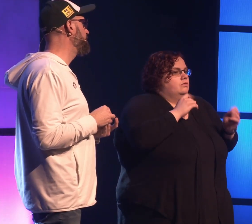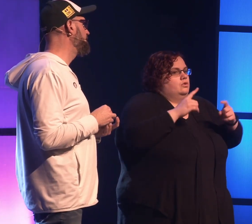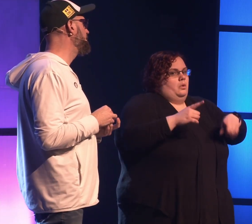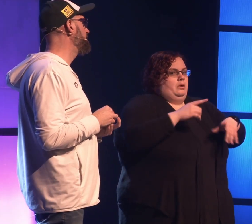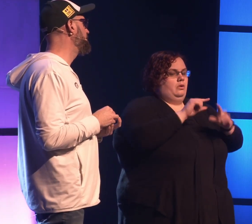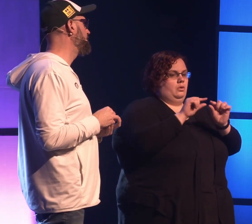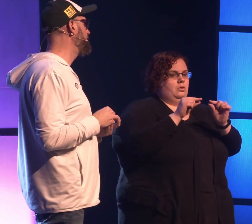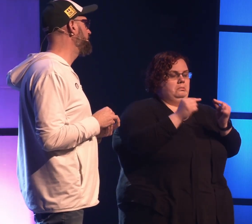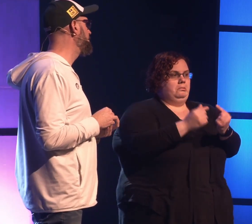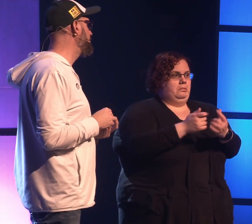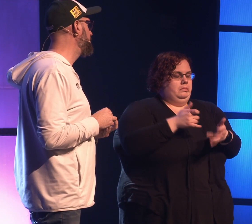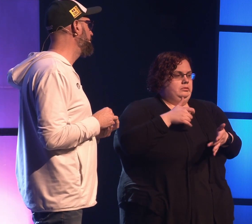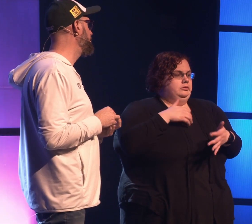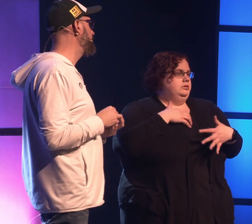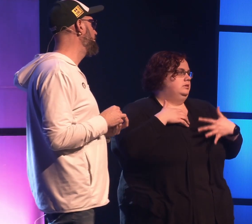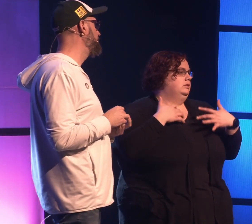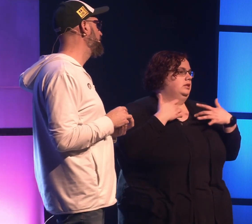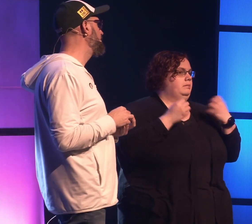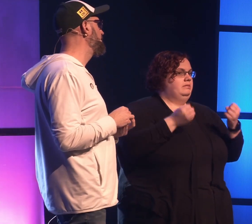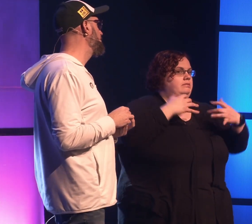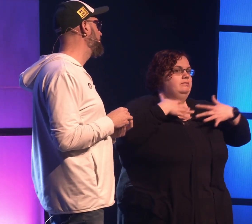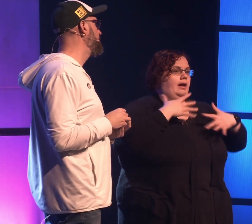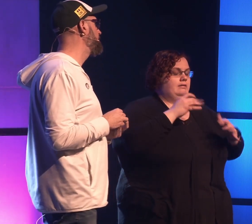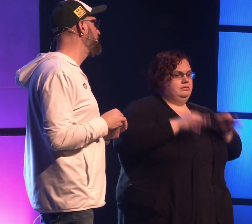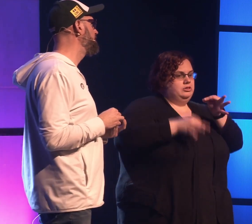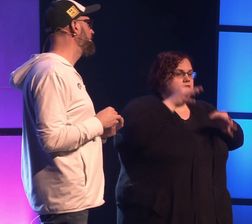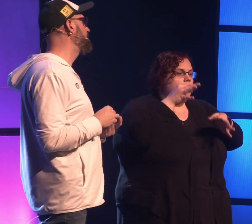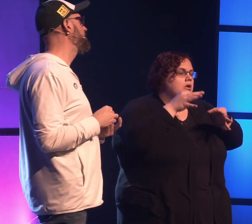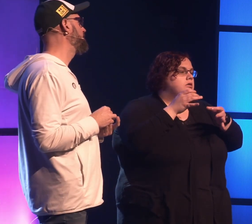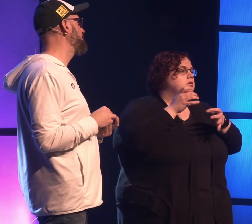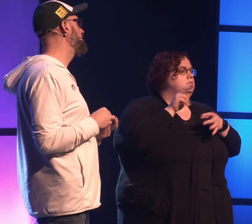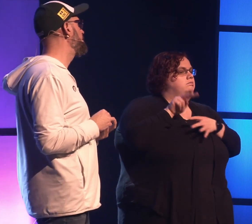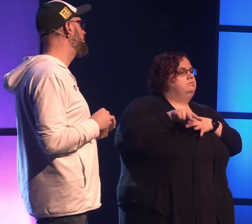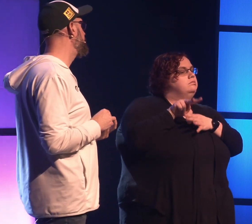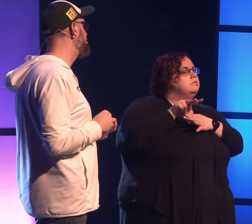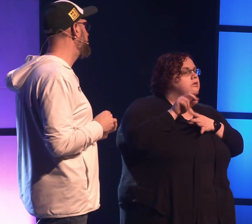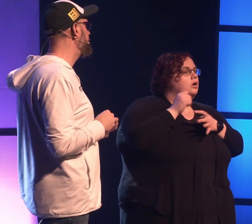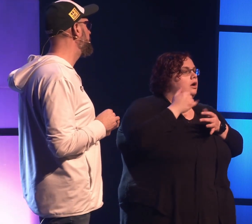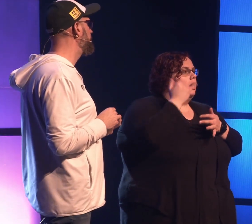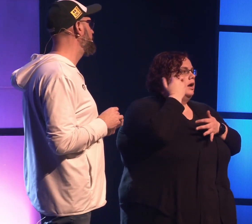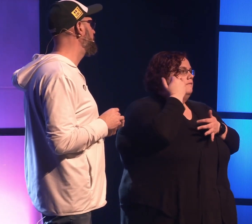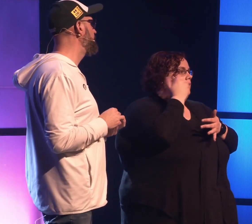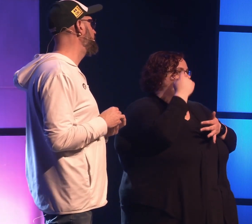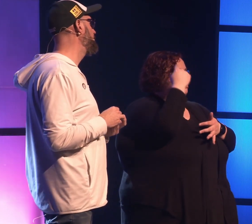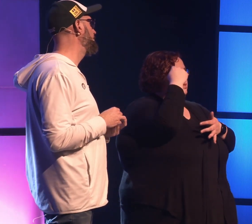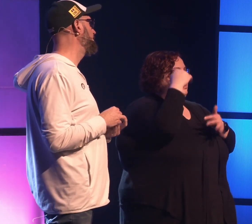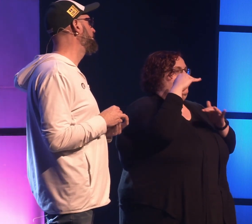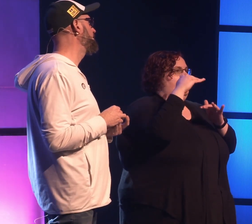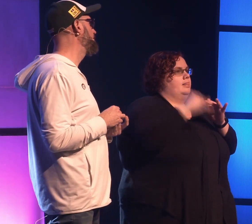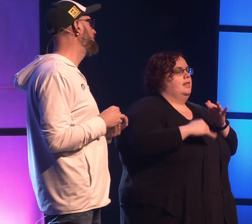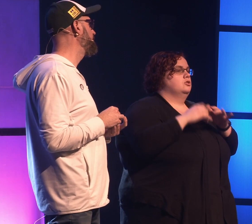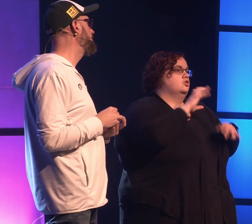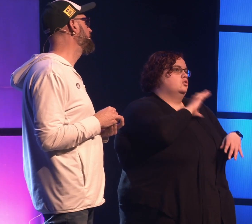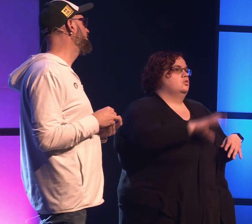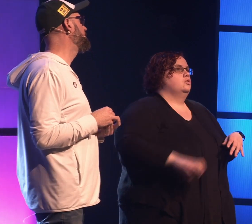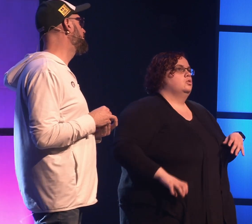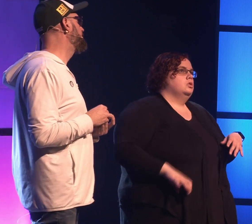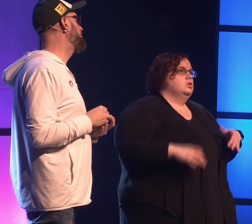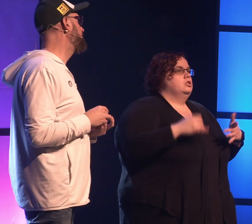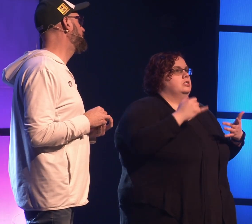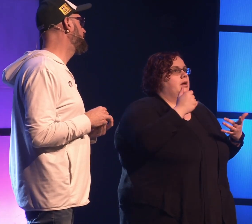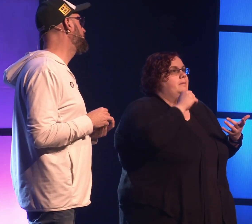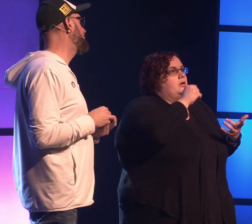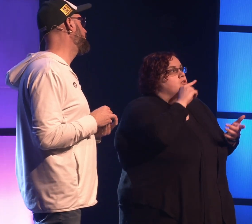a group because you're afraid of judgment, or what if they think that I'm less of a Christian because I'm not sure if I believe that